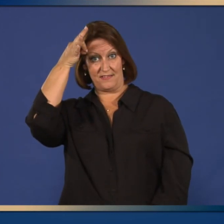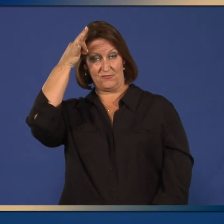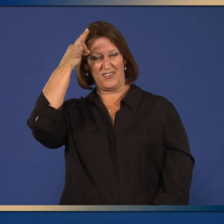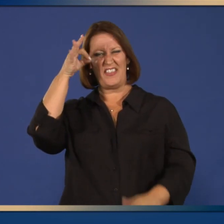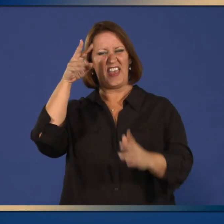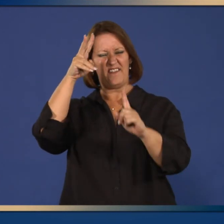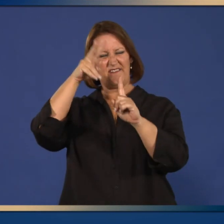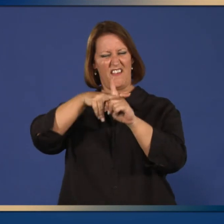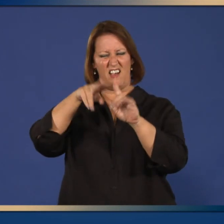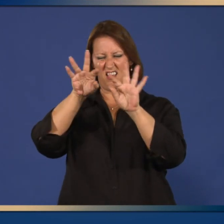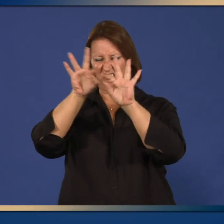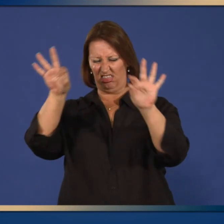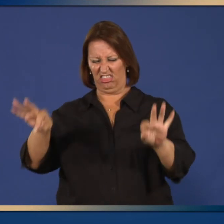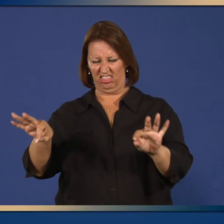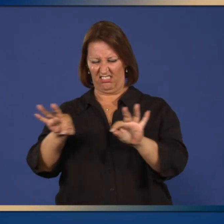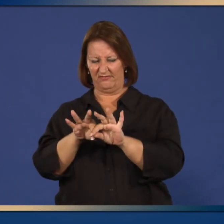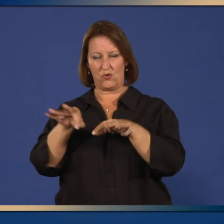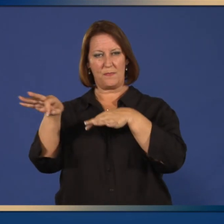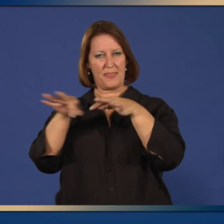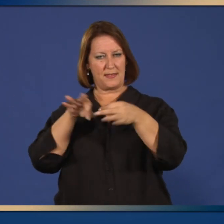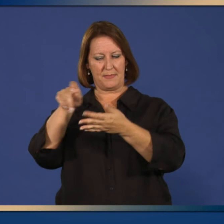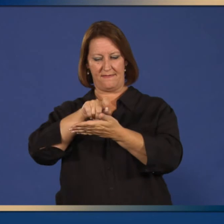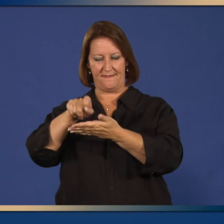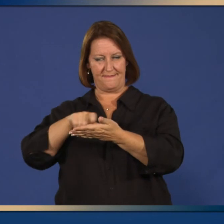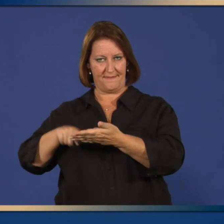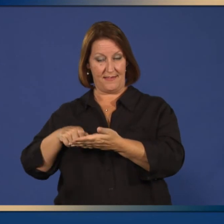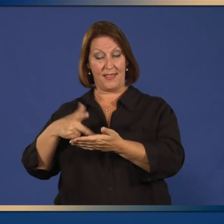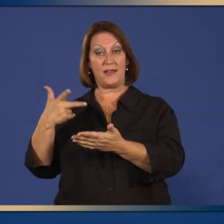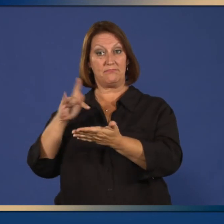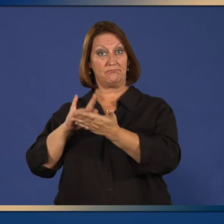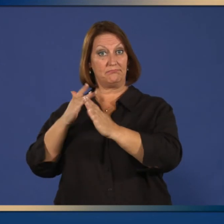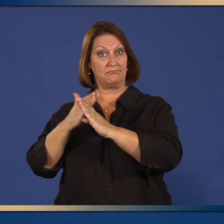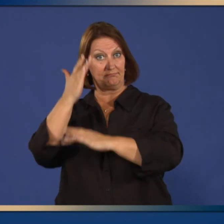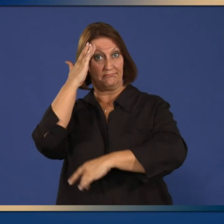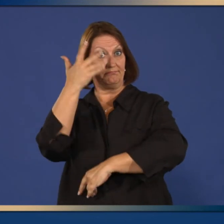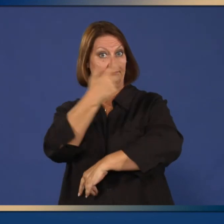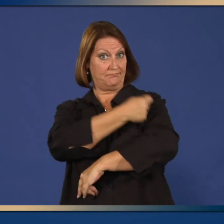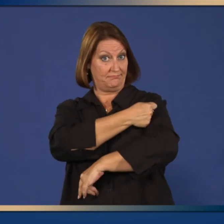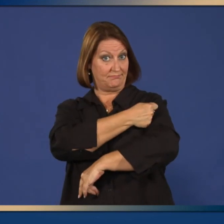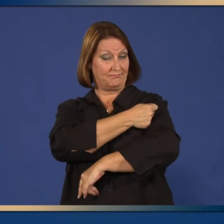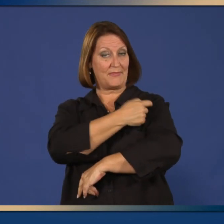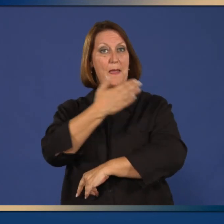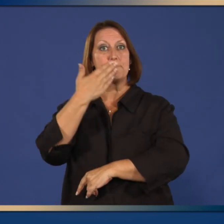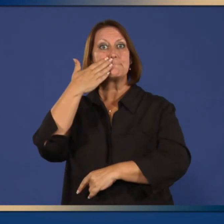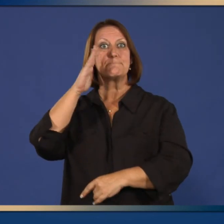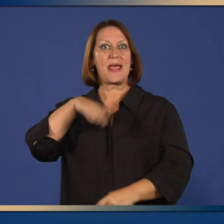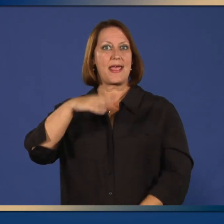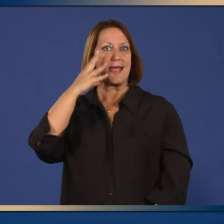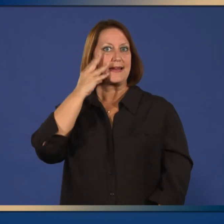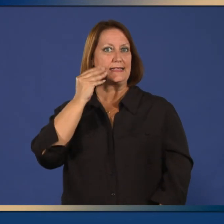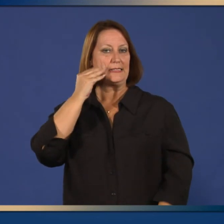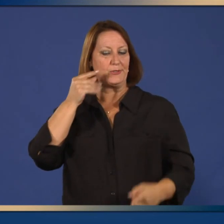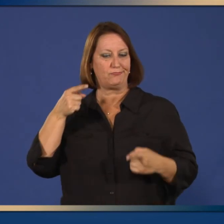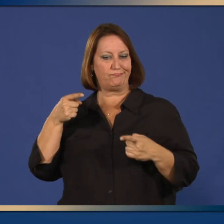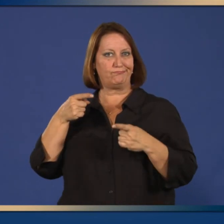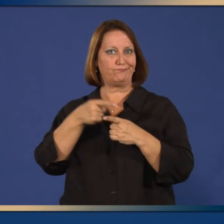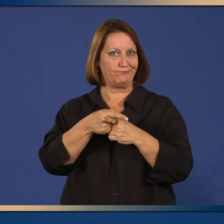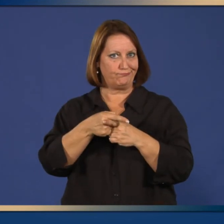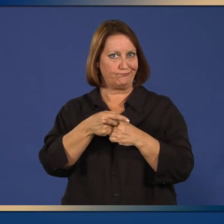the reaction by filing a Vaccine Adverse Event Reporting System